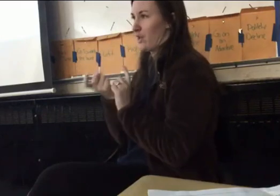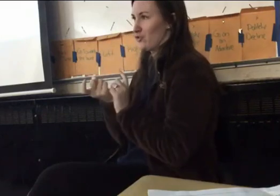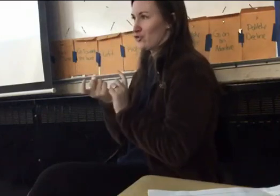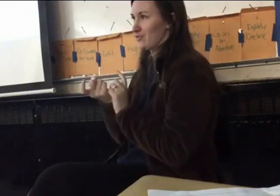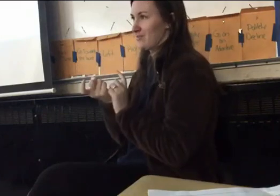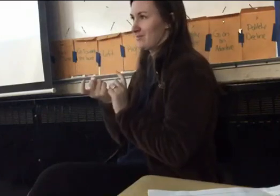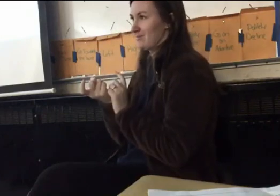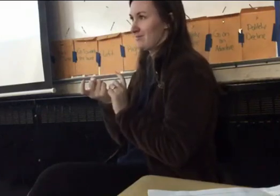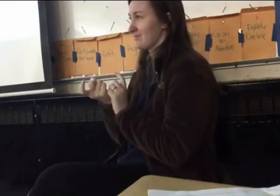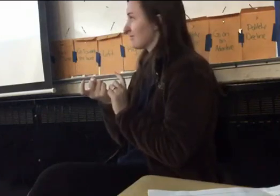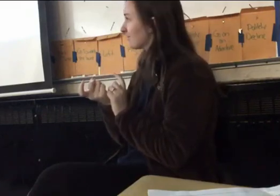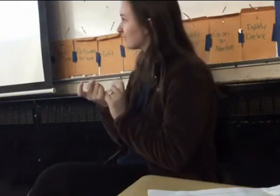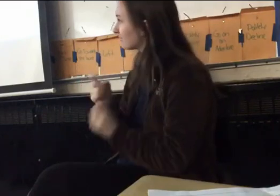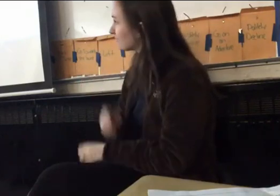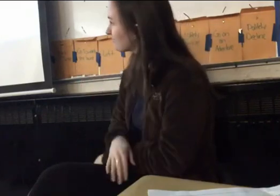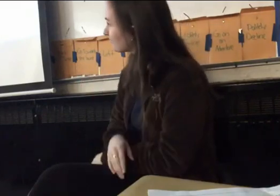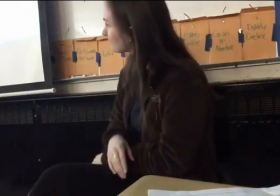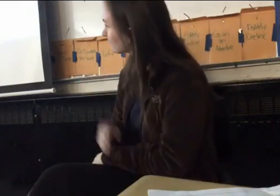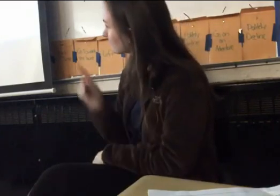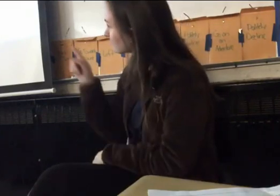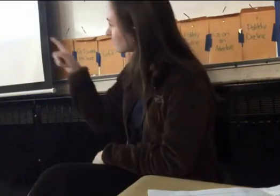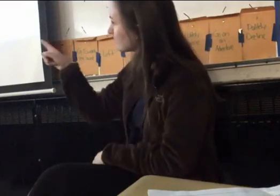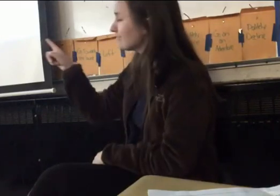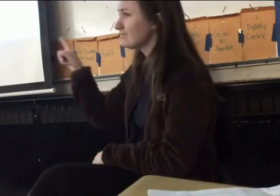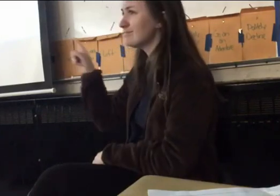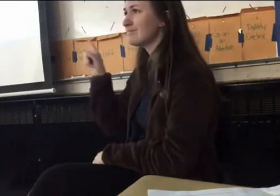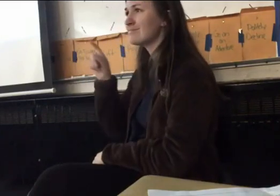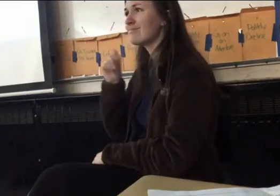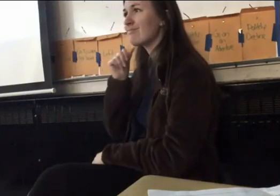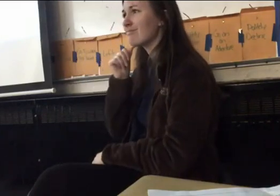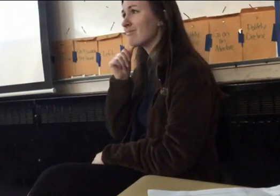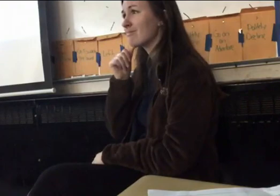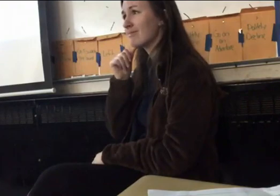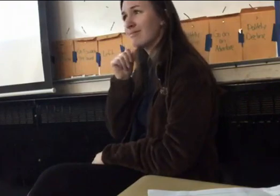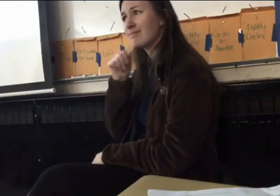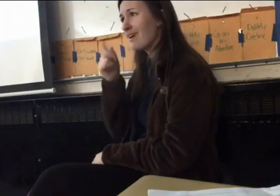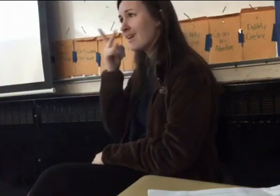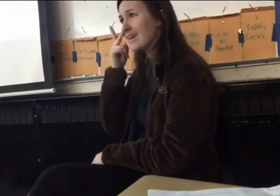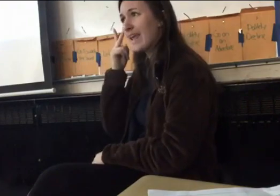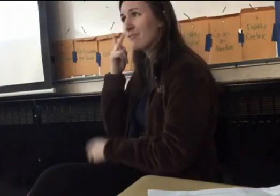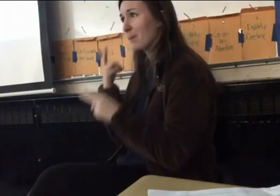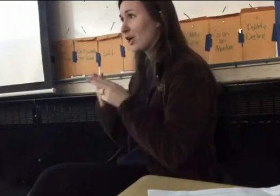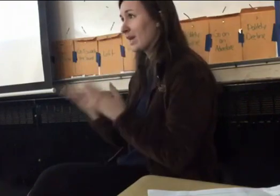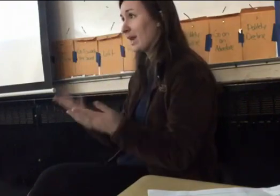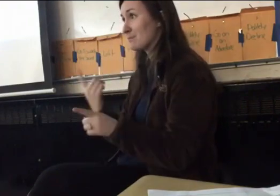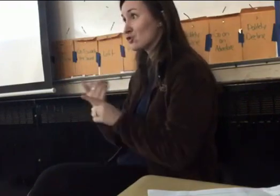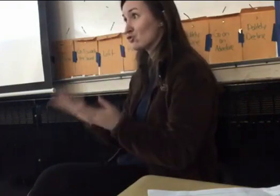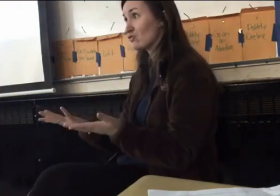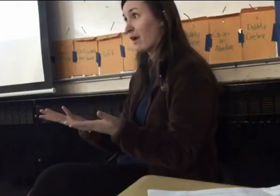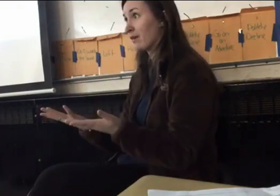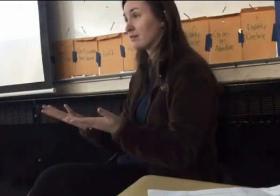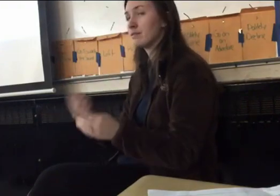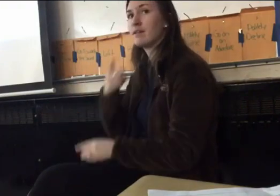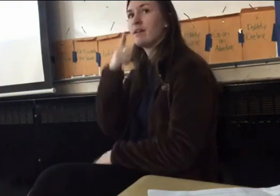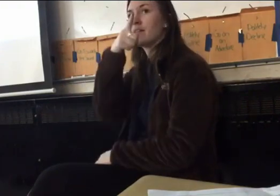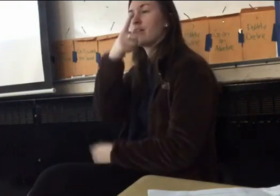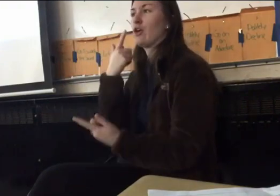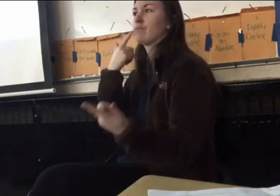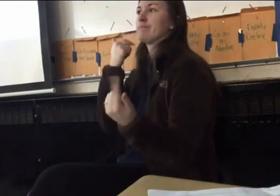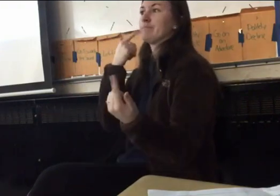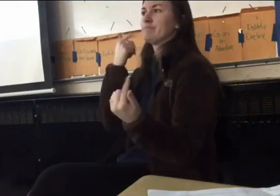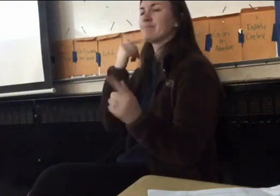Margaret and Humphrey and Beatrice. Are those names, hey guys, it's not really funny,